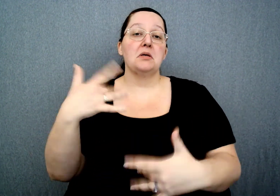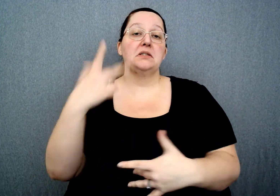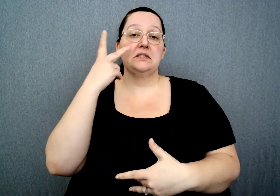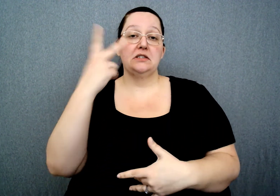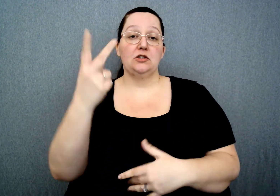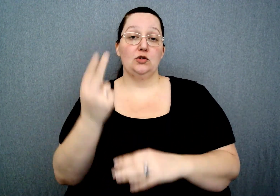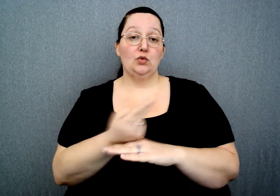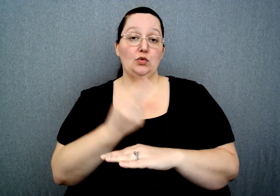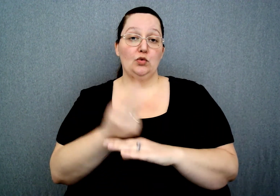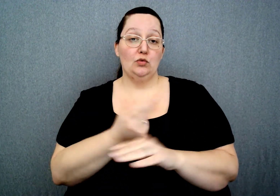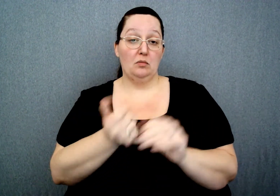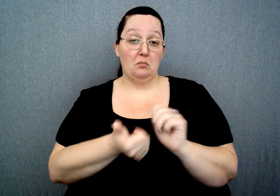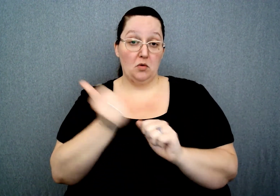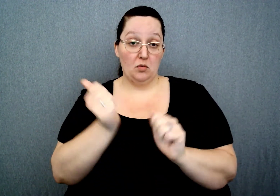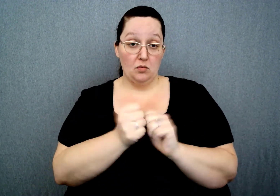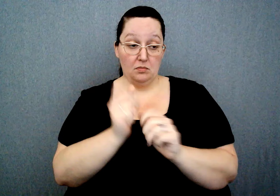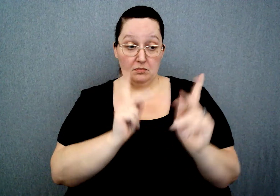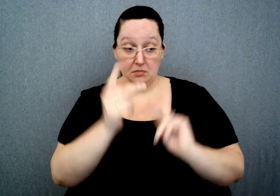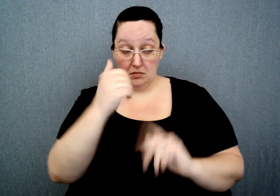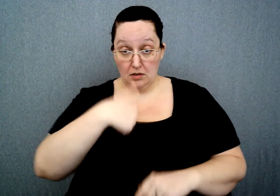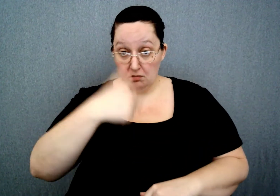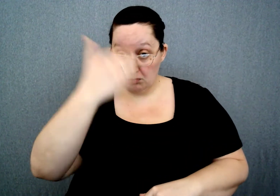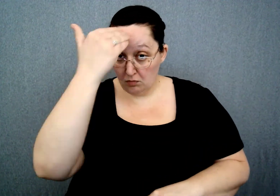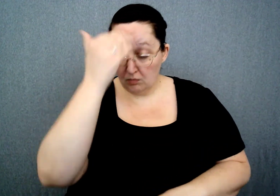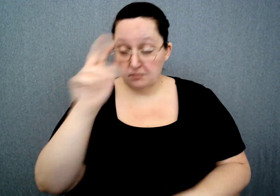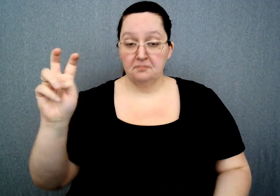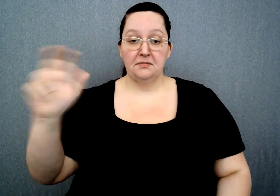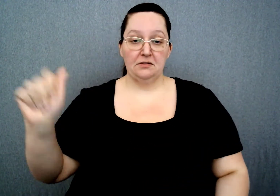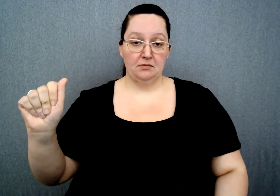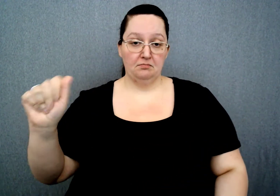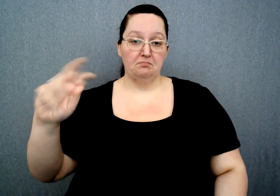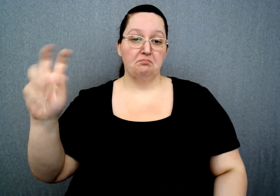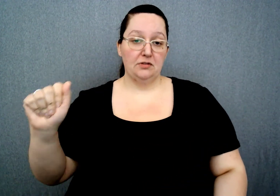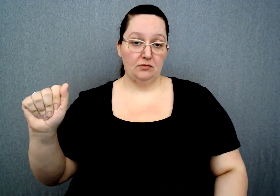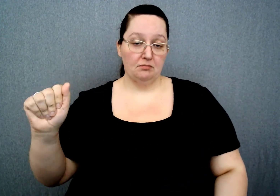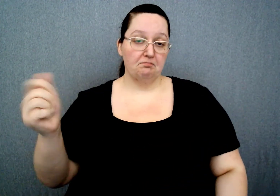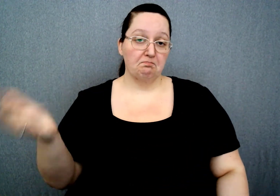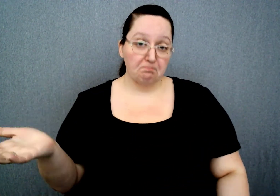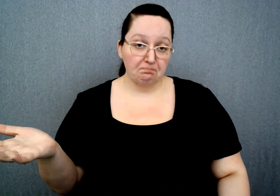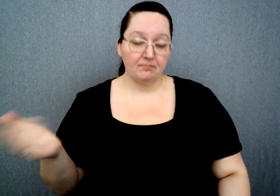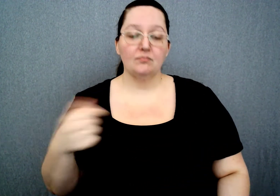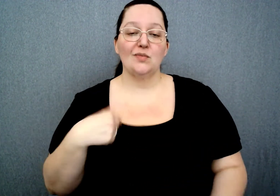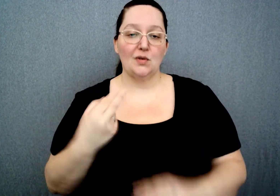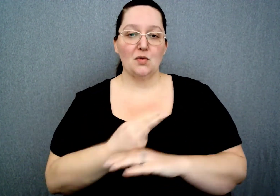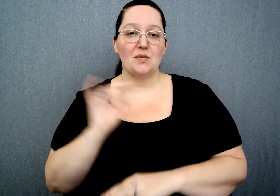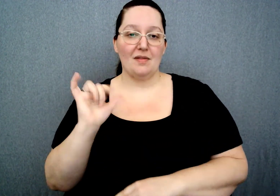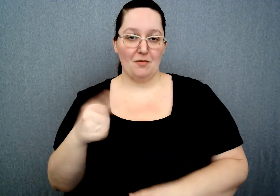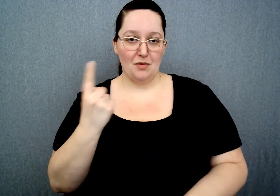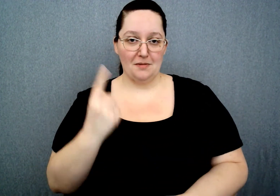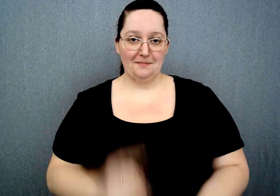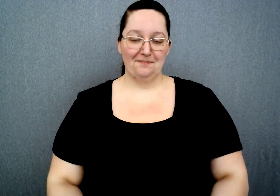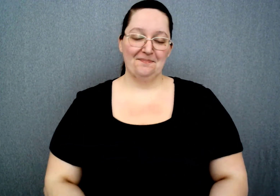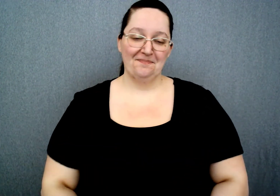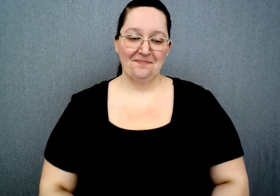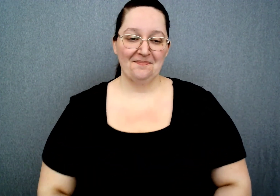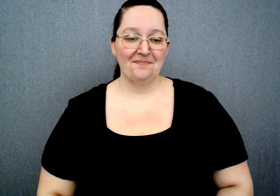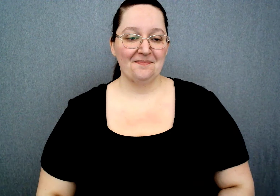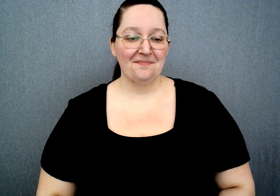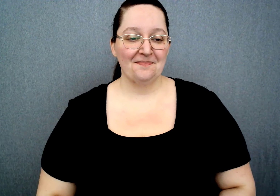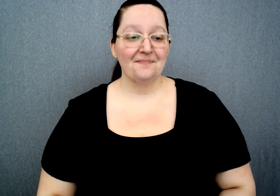I don't know. But I see the double ZA used most around the people that I know. You